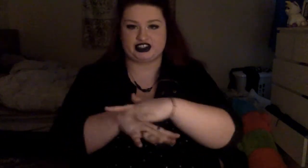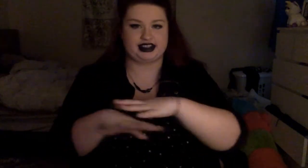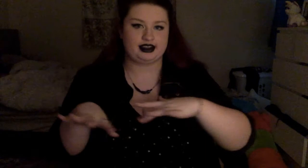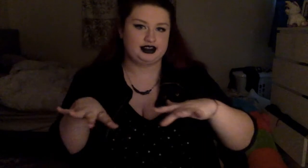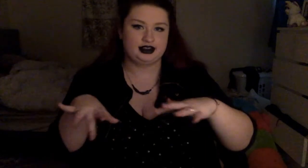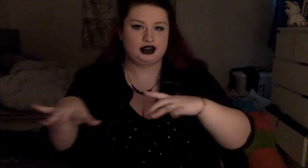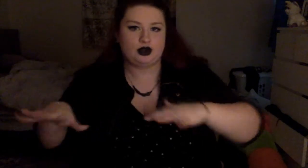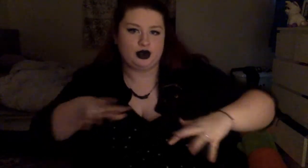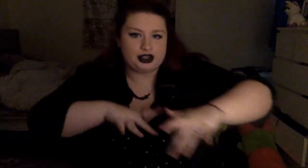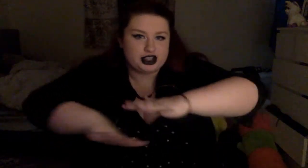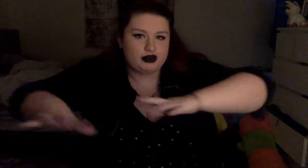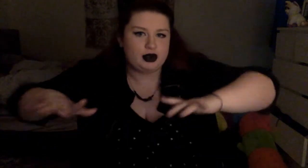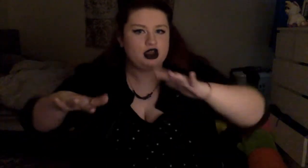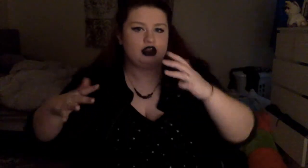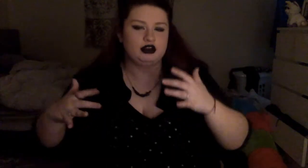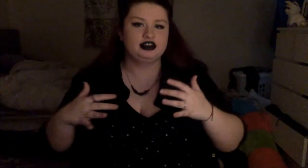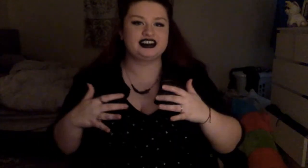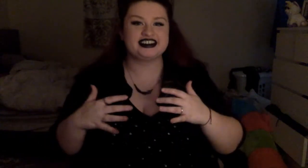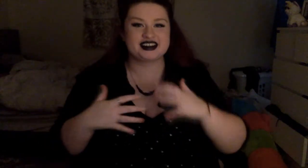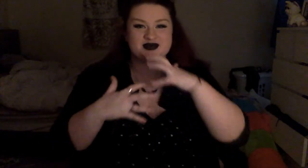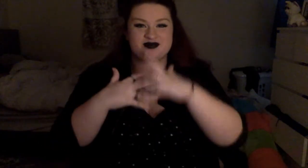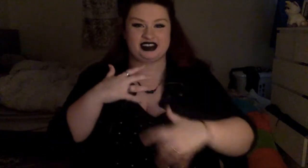like, it's everywhere. Blood.